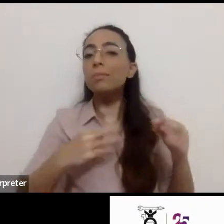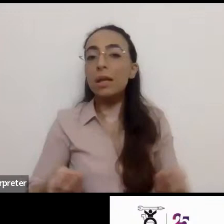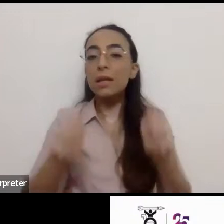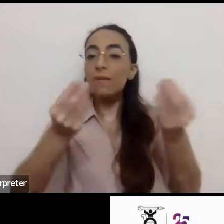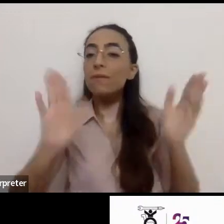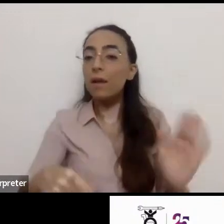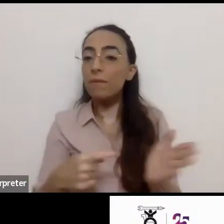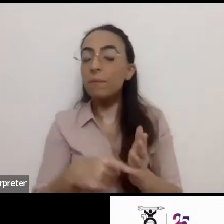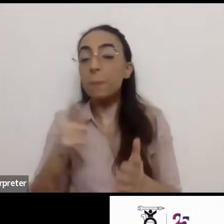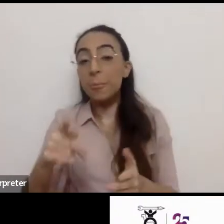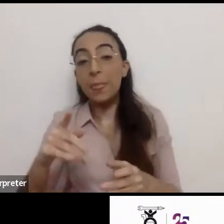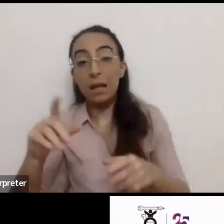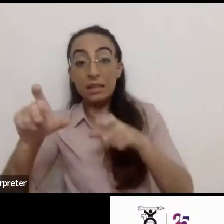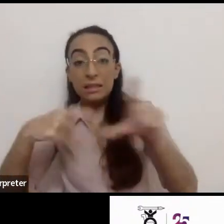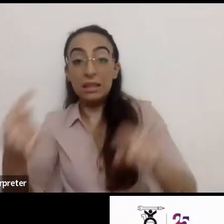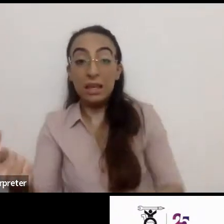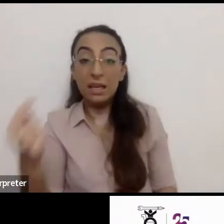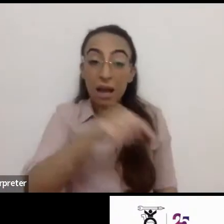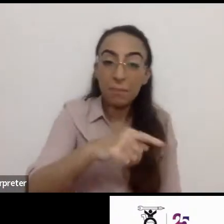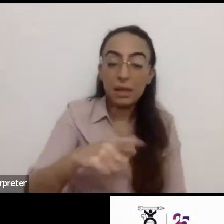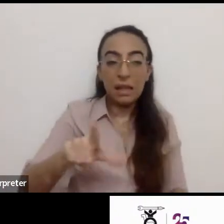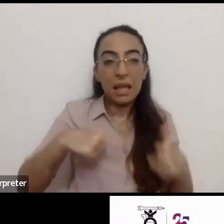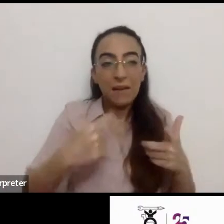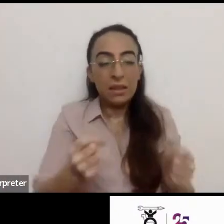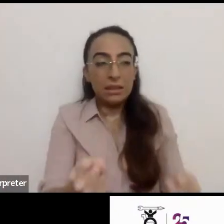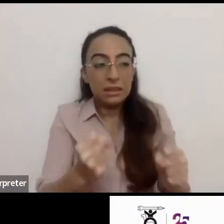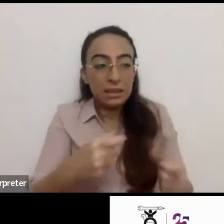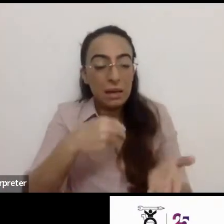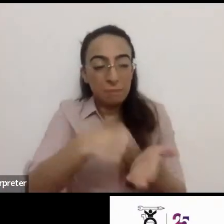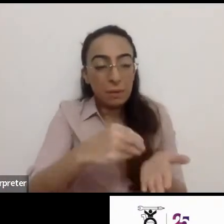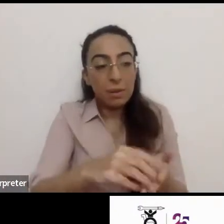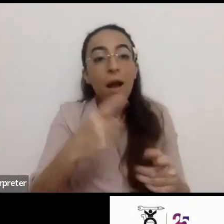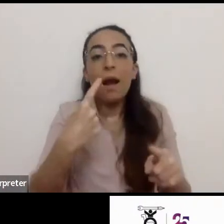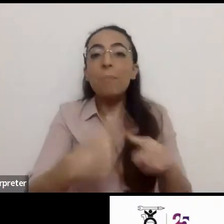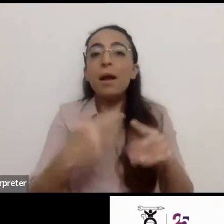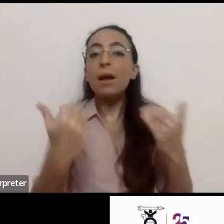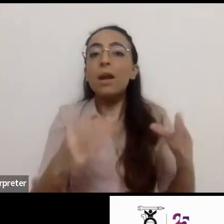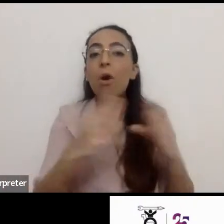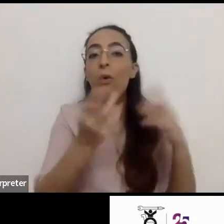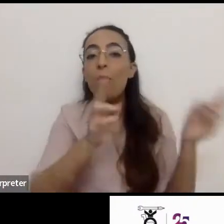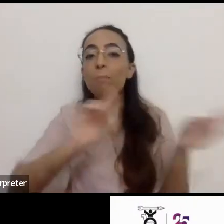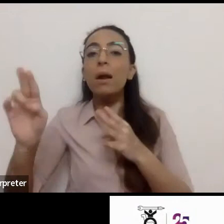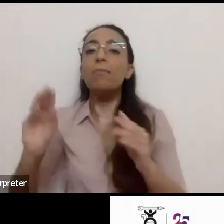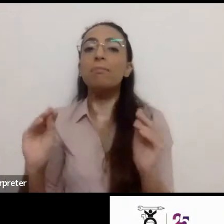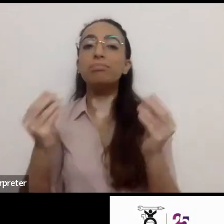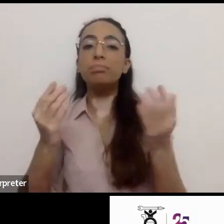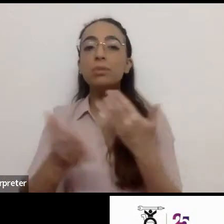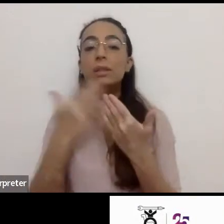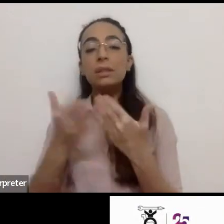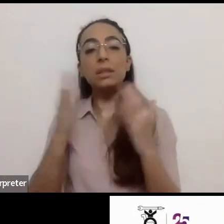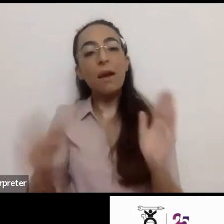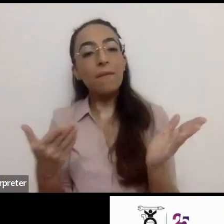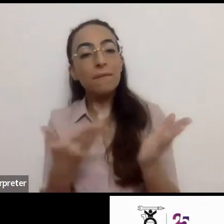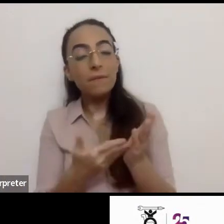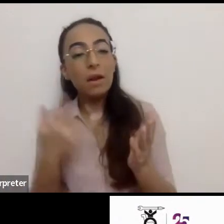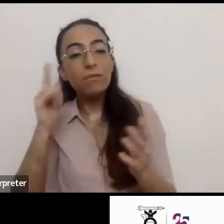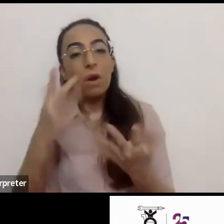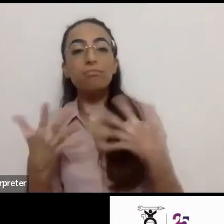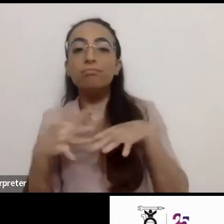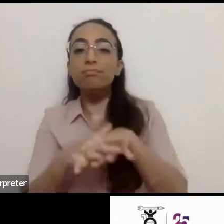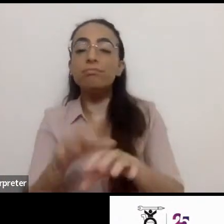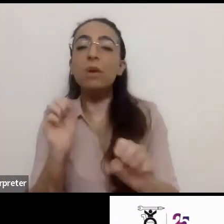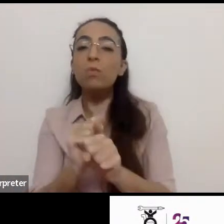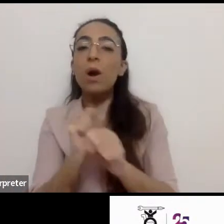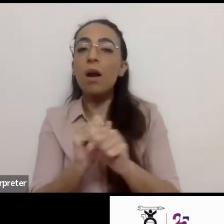was not easy. That makes it easier. So hopefully that will also bode well for people with disabilities to be more and more mainstreamized into the workforce.